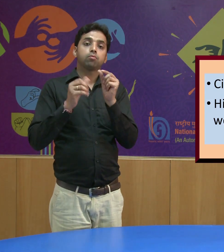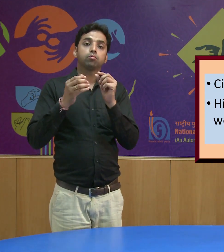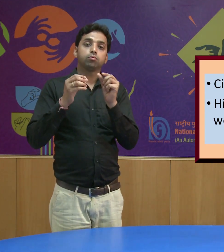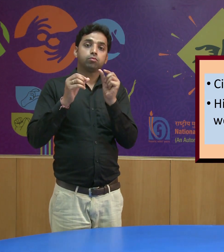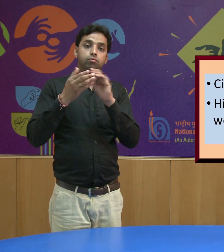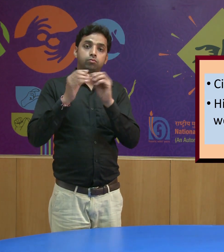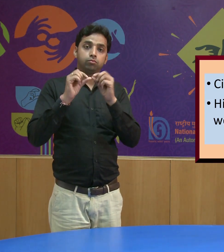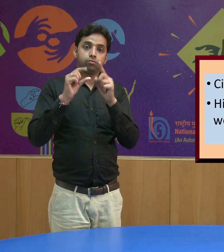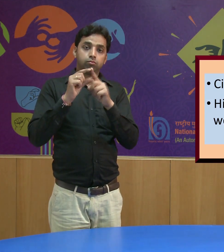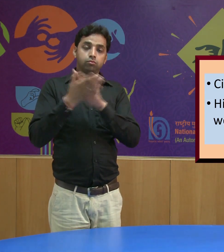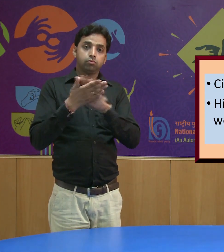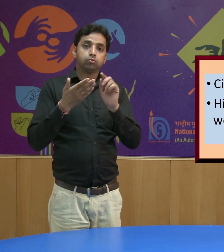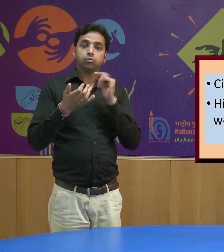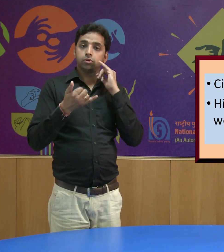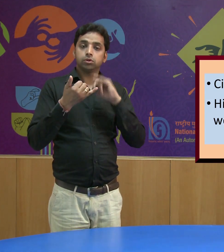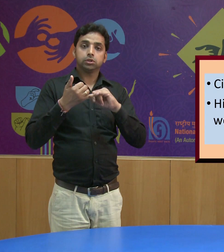worshipped gods Vishnu,